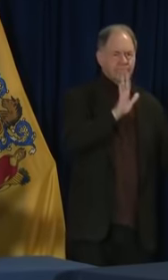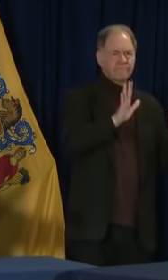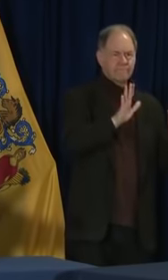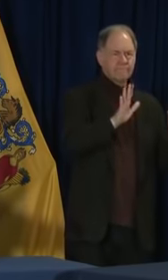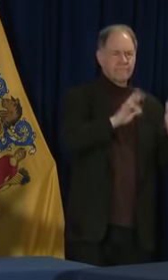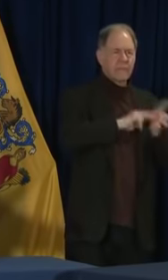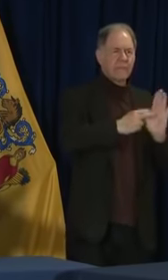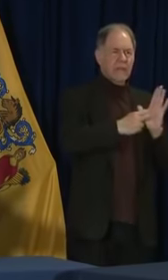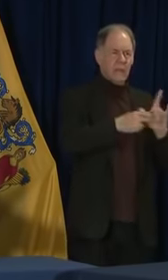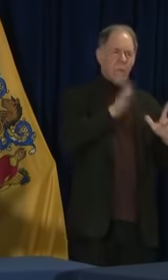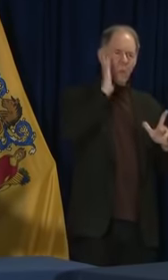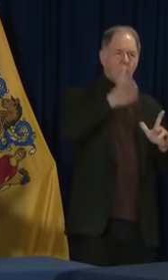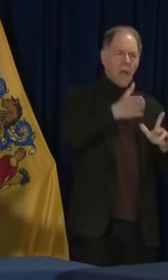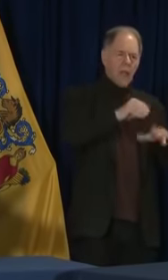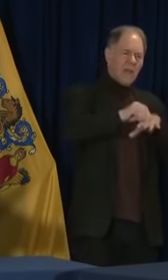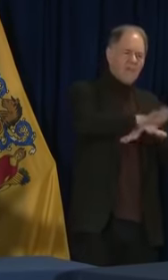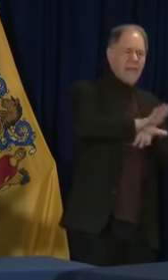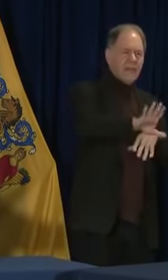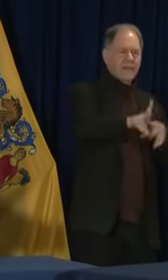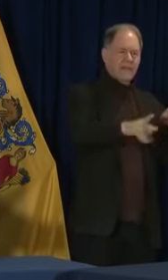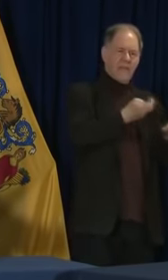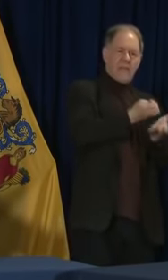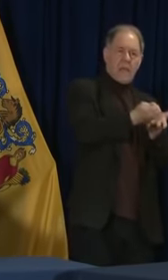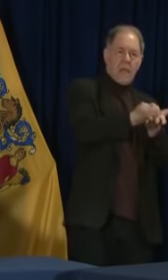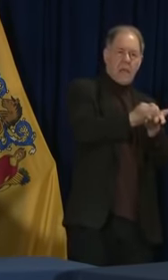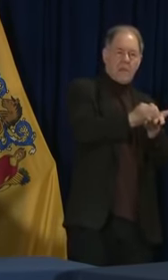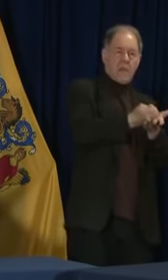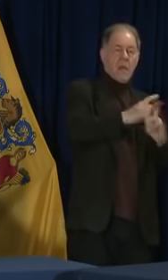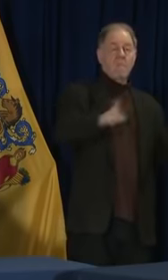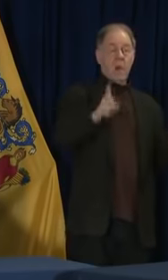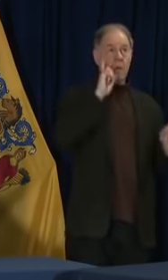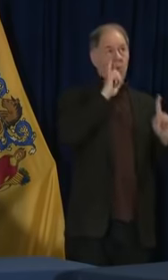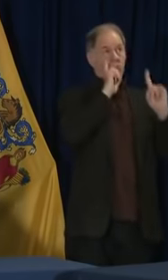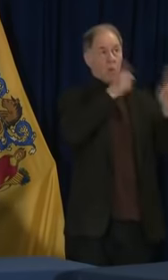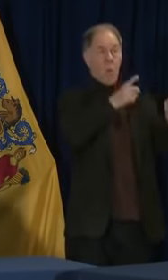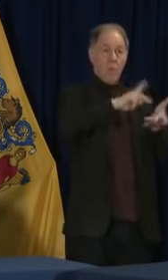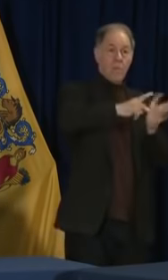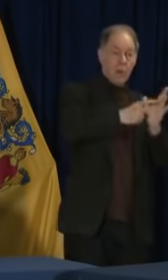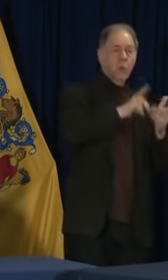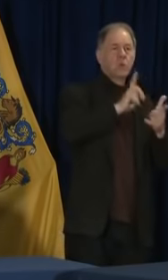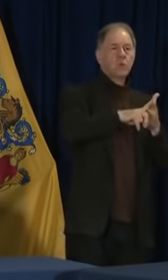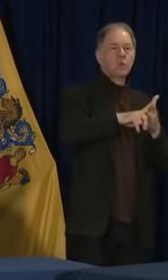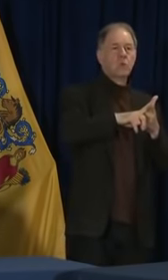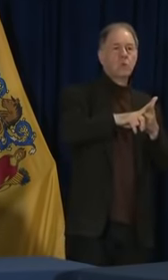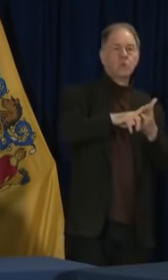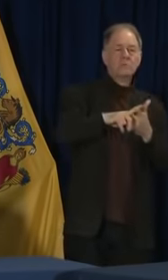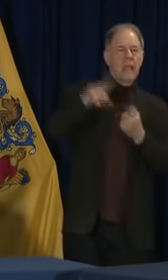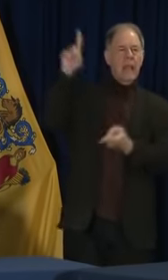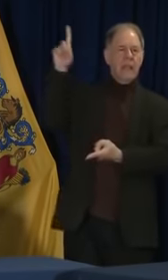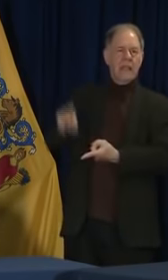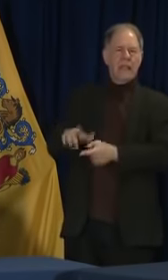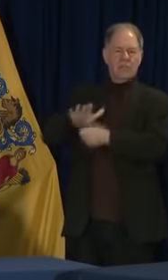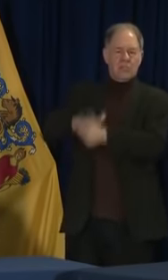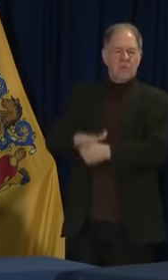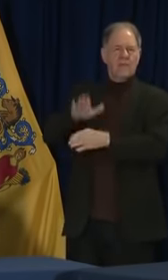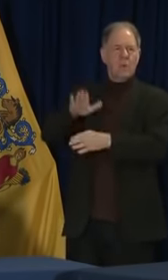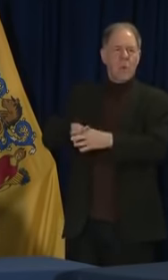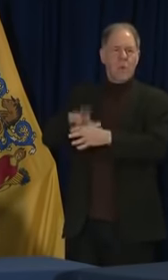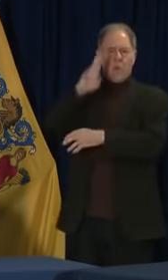including economic cost. But their sole intention is to take the pressure off the system over